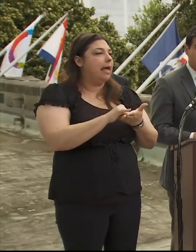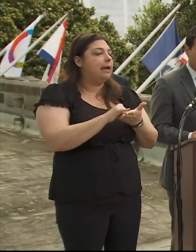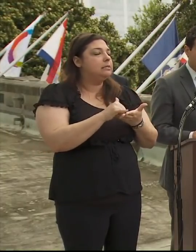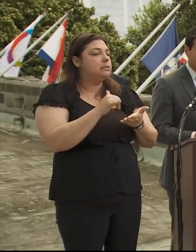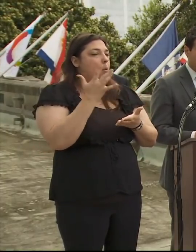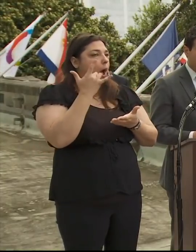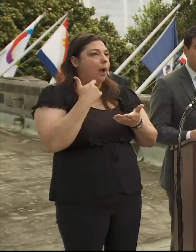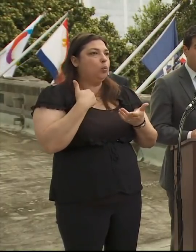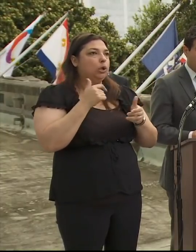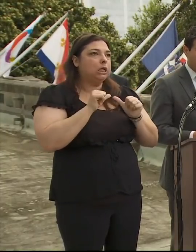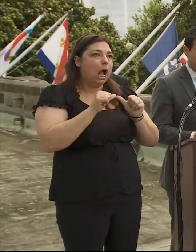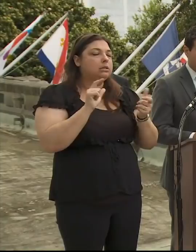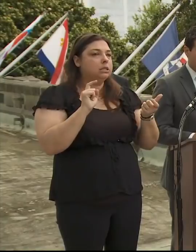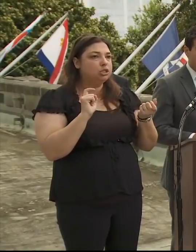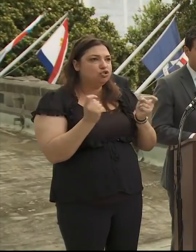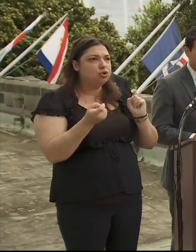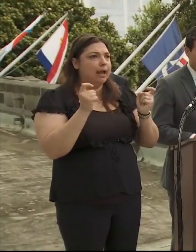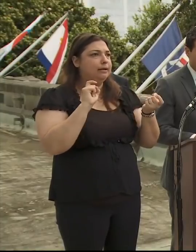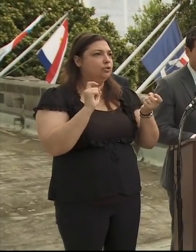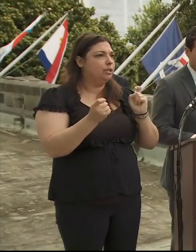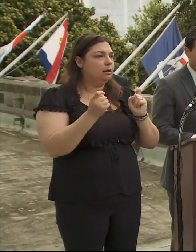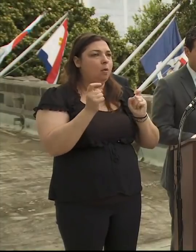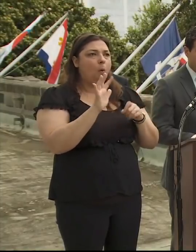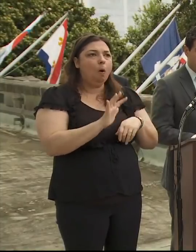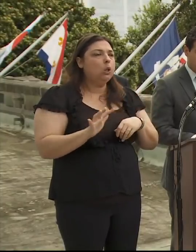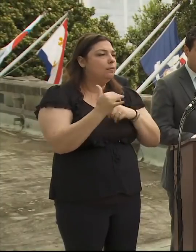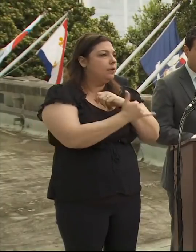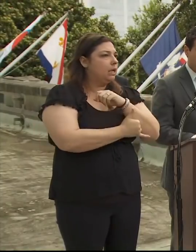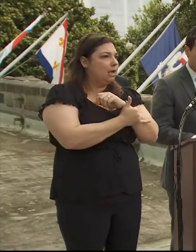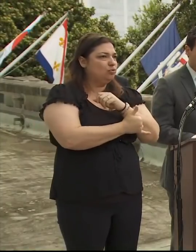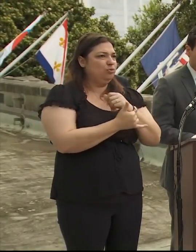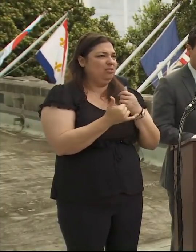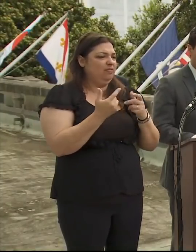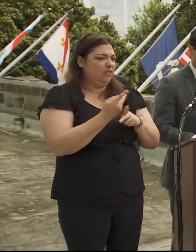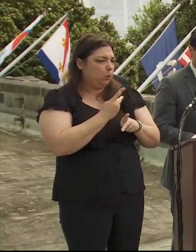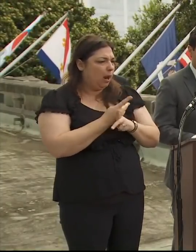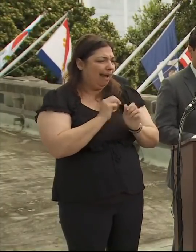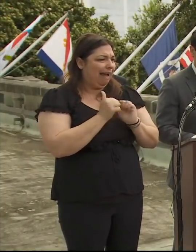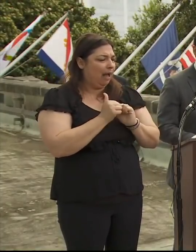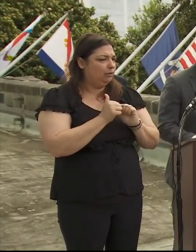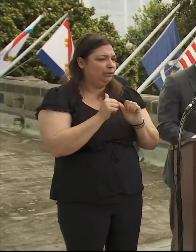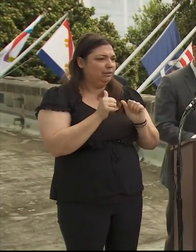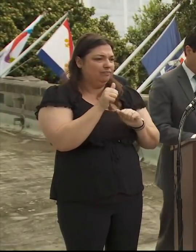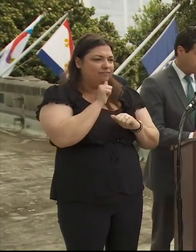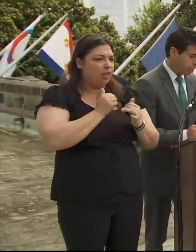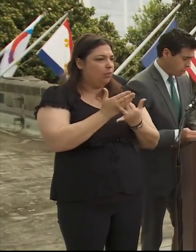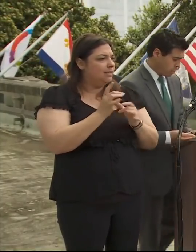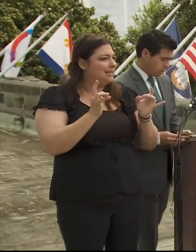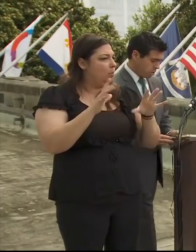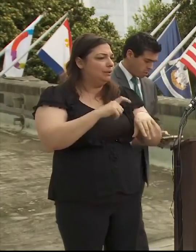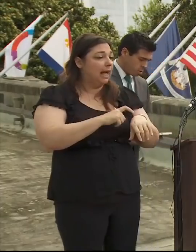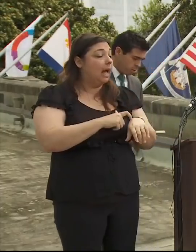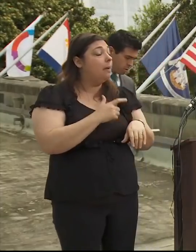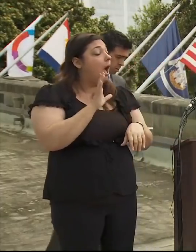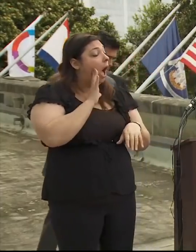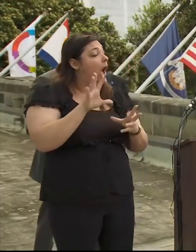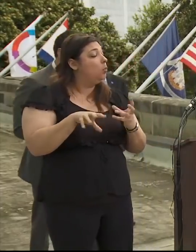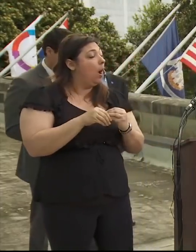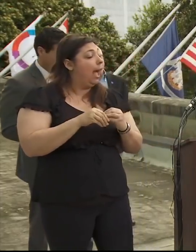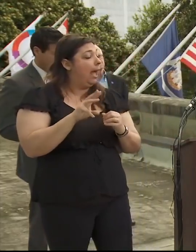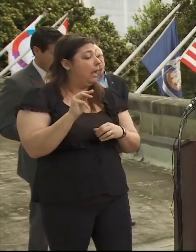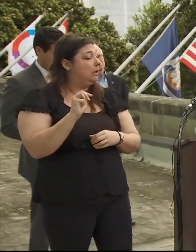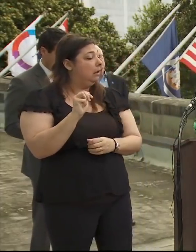us rewriting the book and writing the book across the country to figure out how to manage through this terrible time. Yeah, and what I'll add,